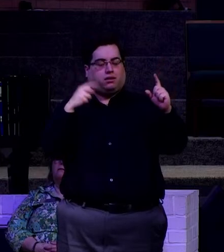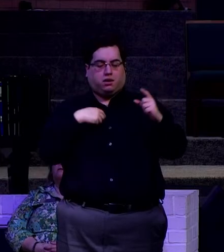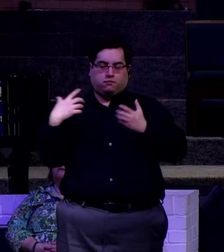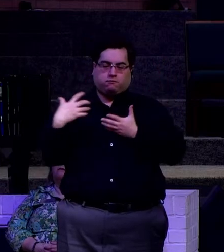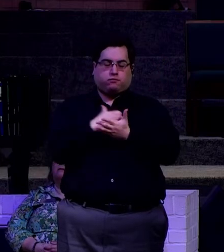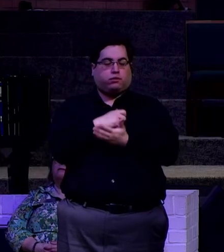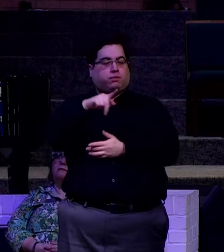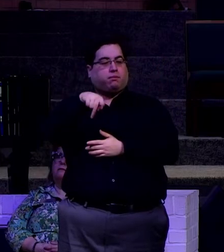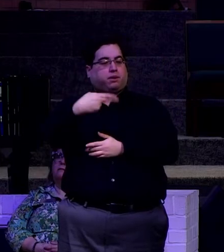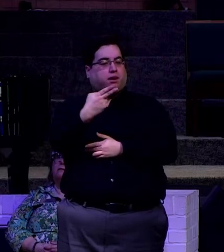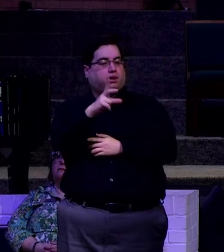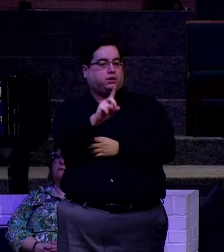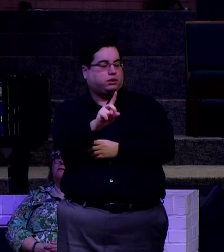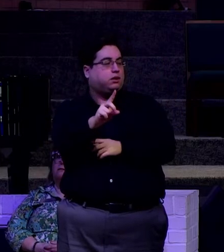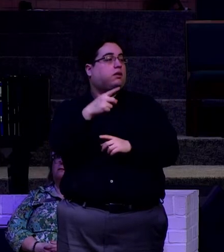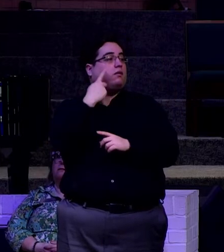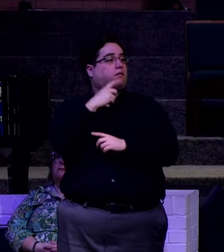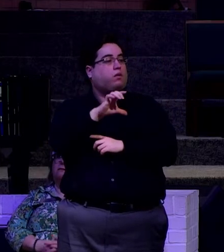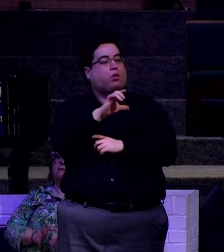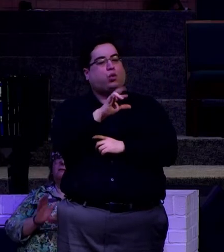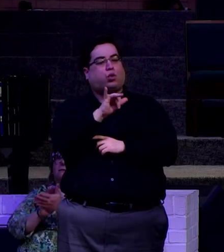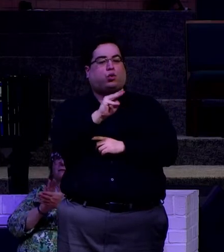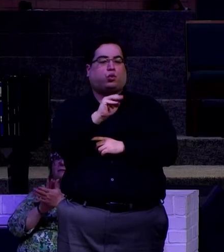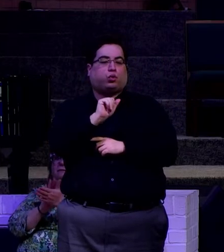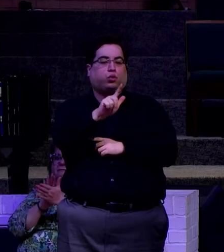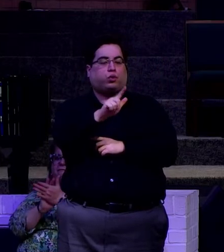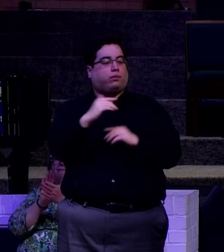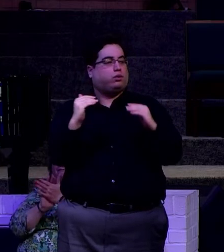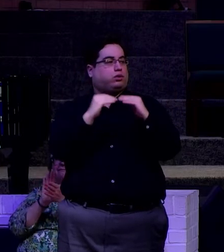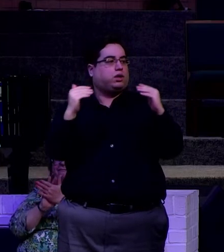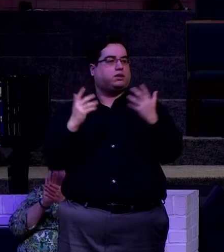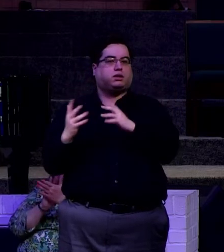earned my PhD in criminal justice.